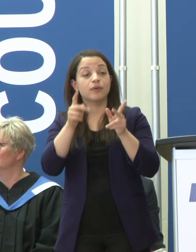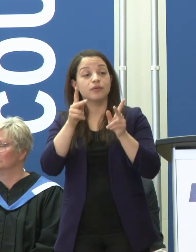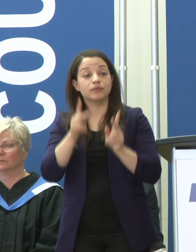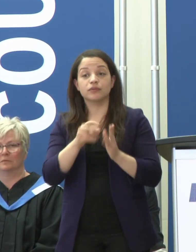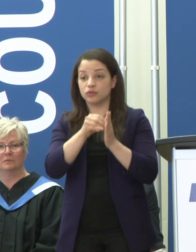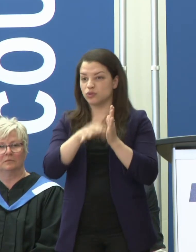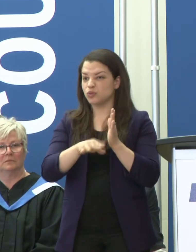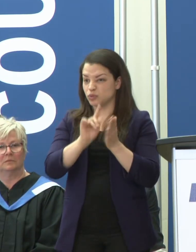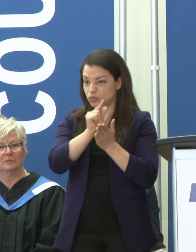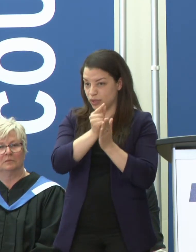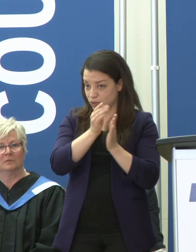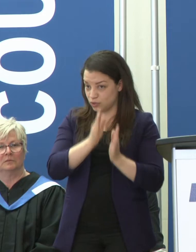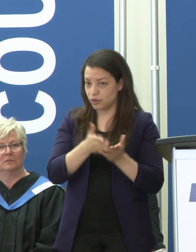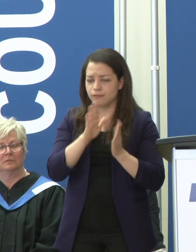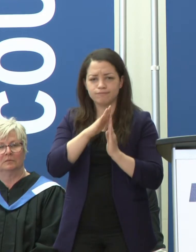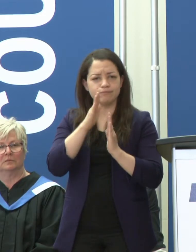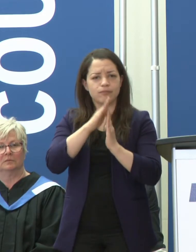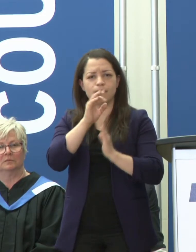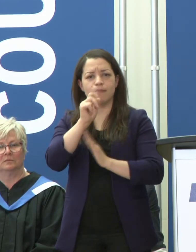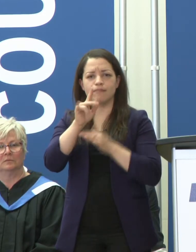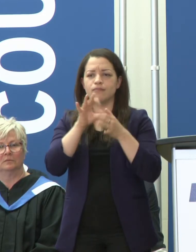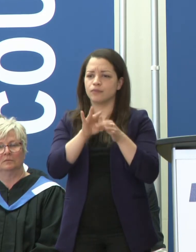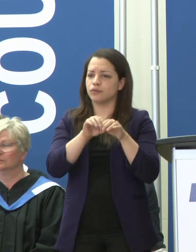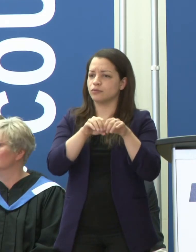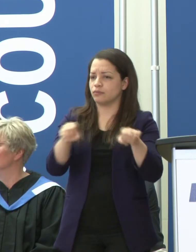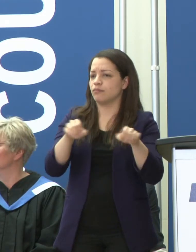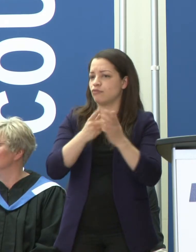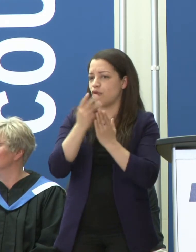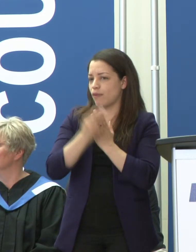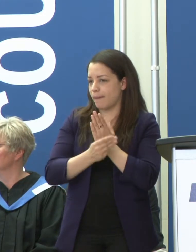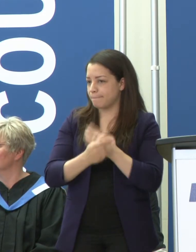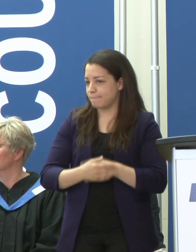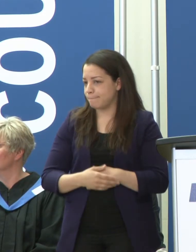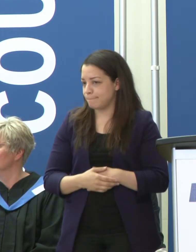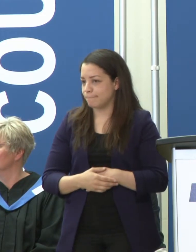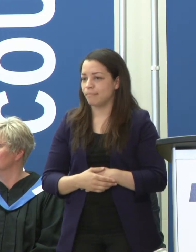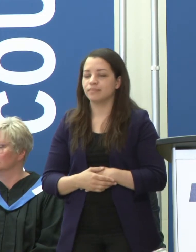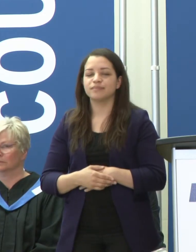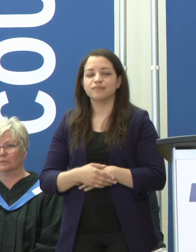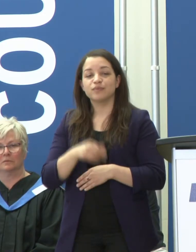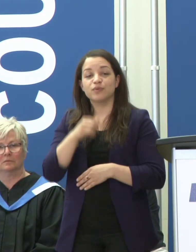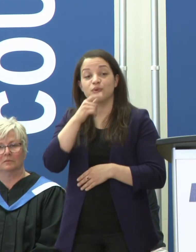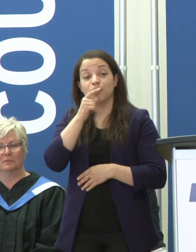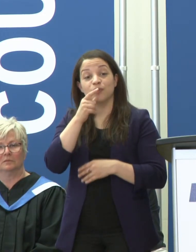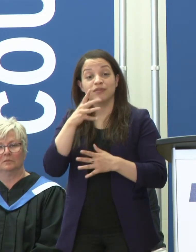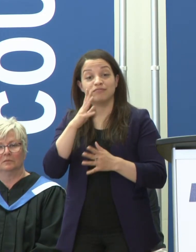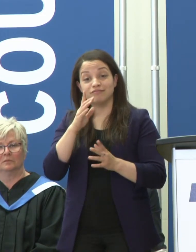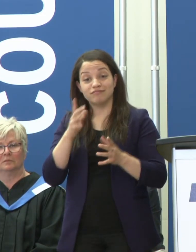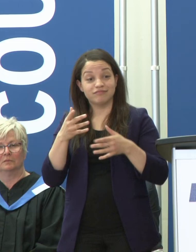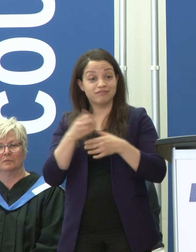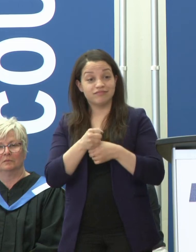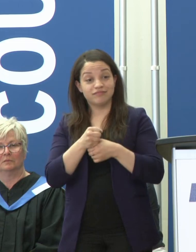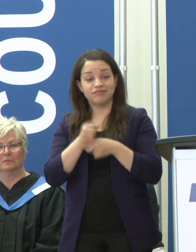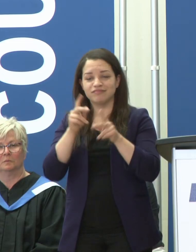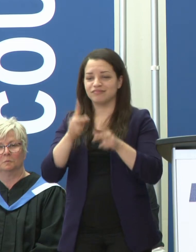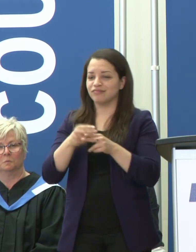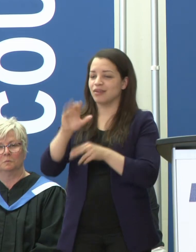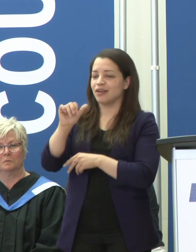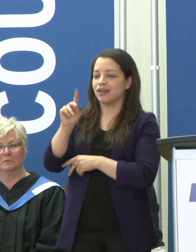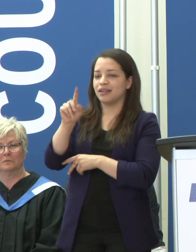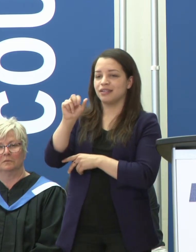the highest academic standing in a diploma program. This year's recipient is Candace